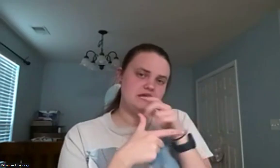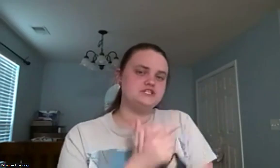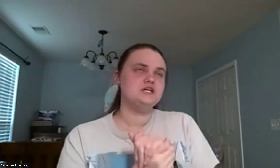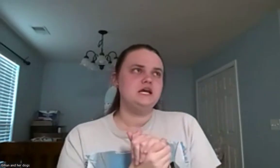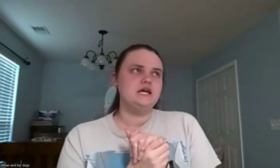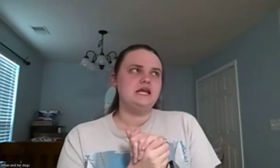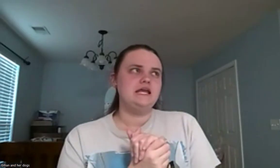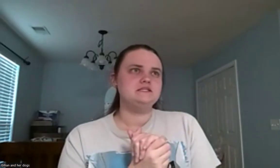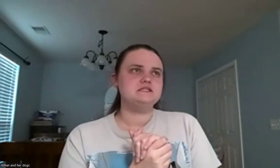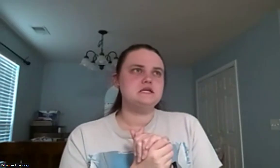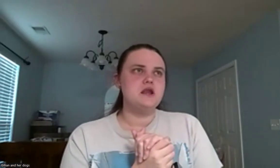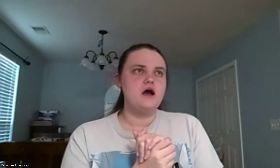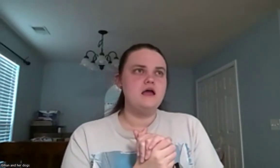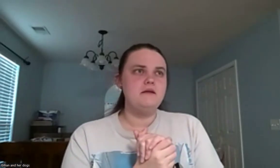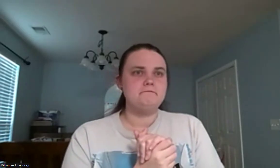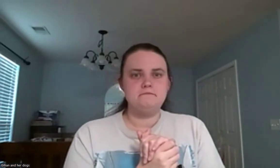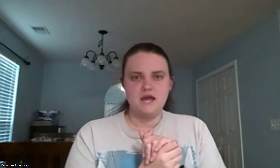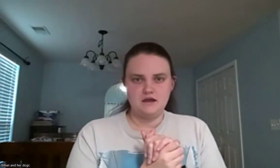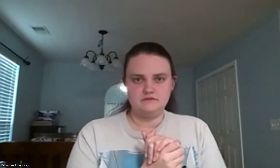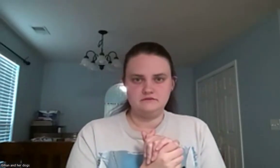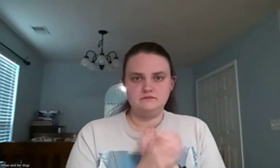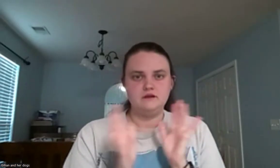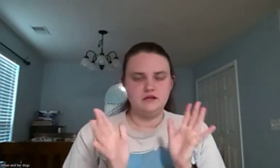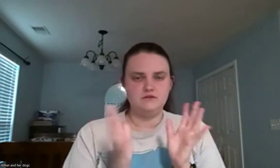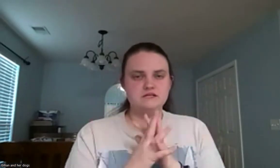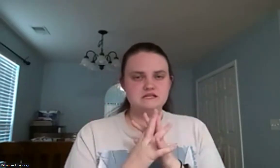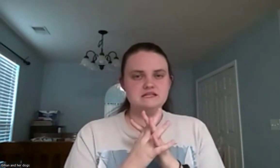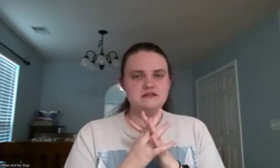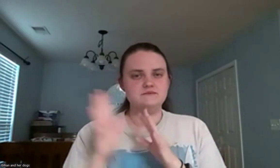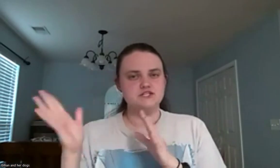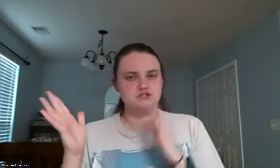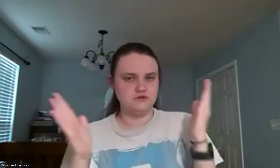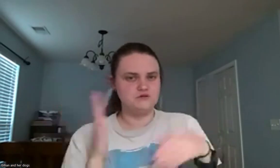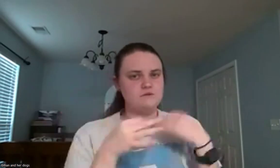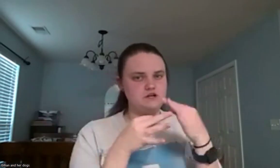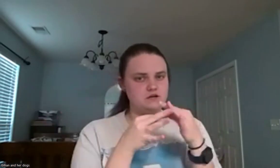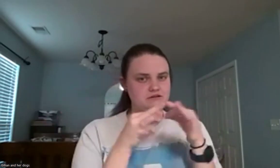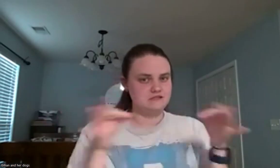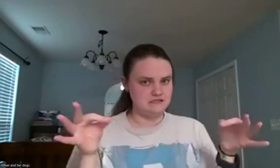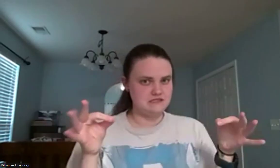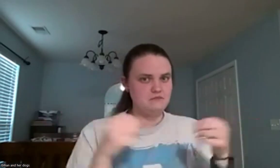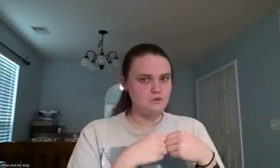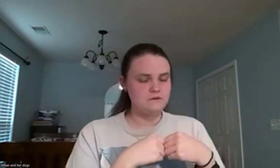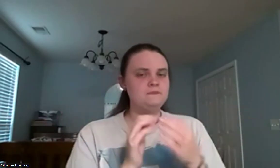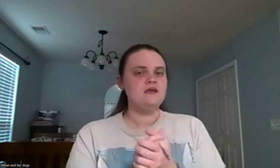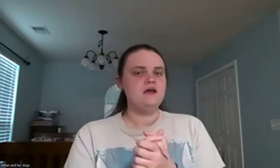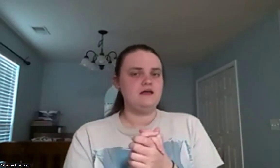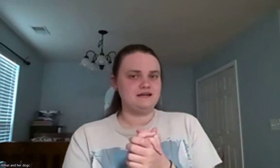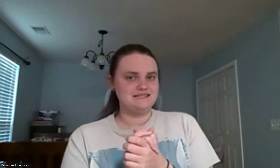range. It's not bad. And the reason I say that is because you'll notice when we talk about sentencing more, like I said,